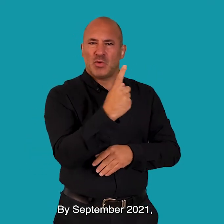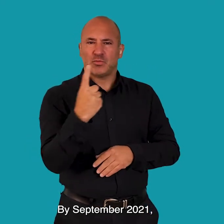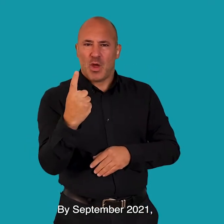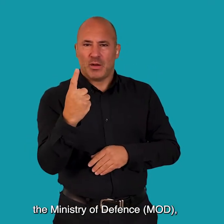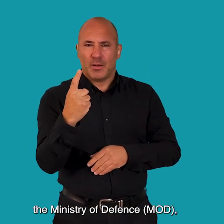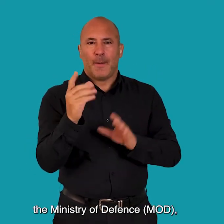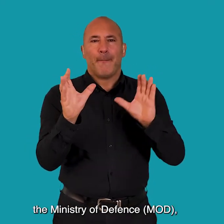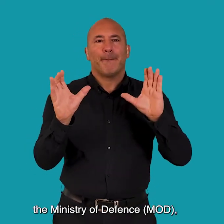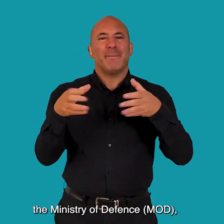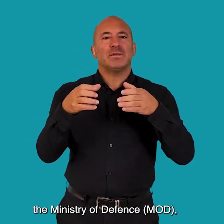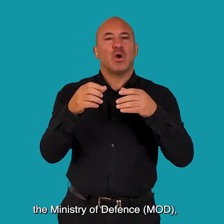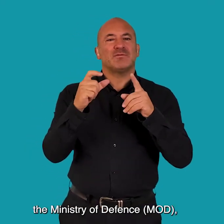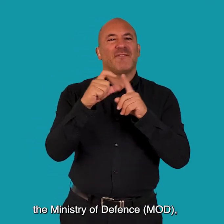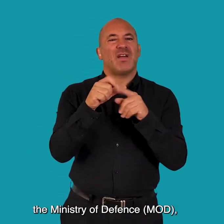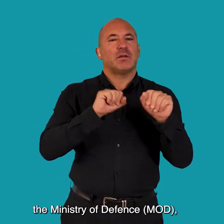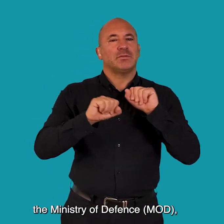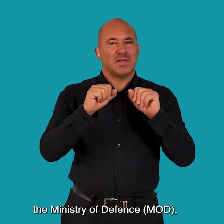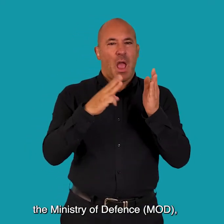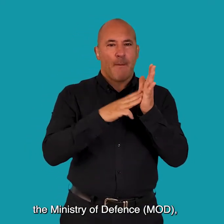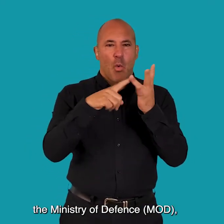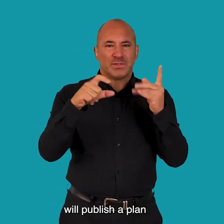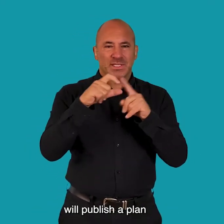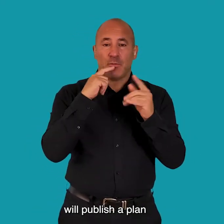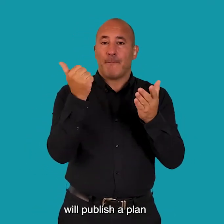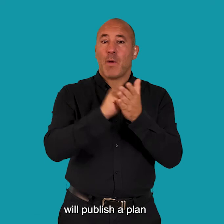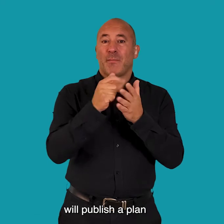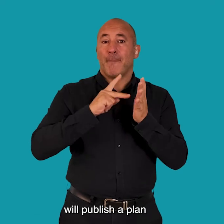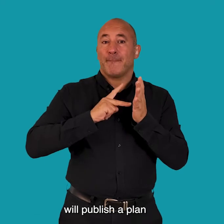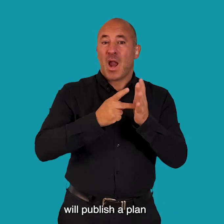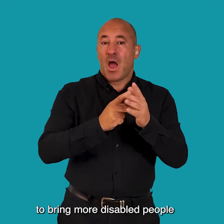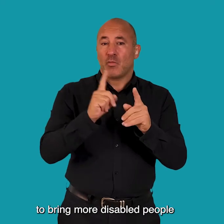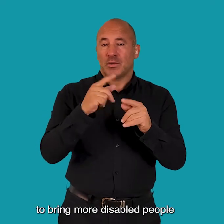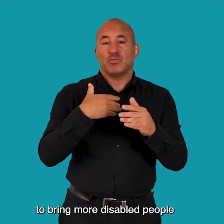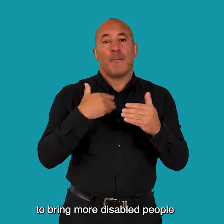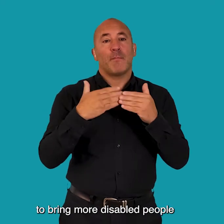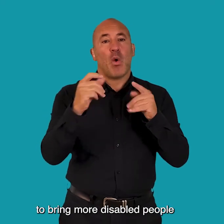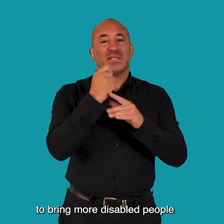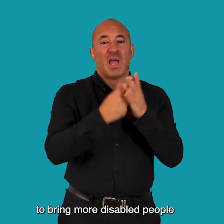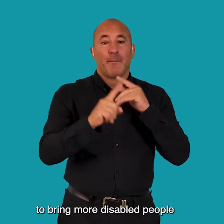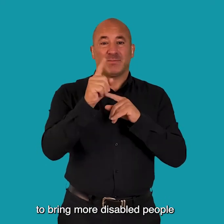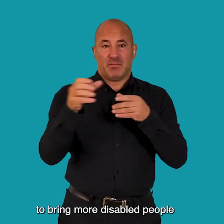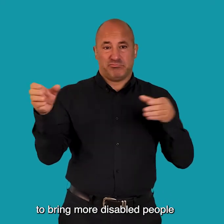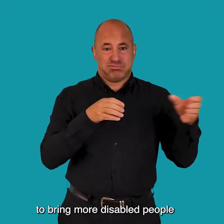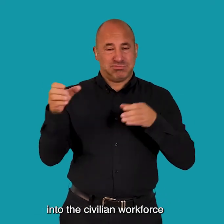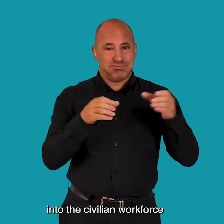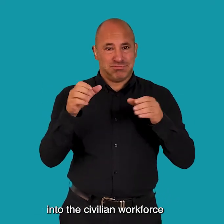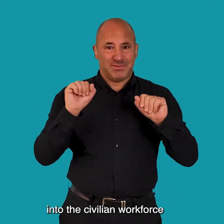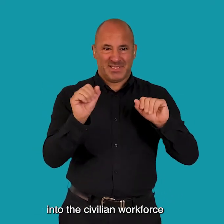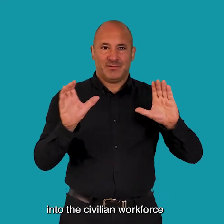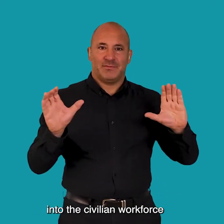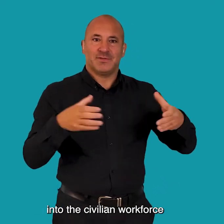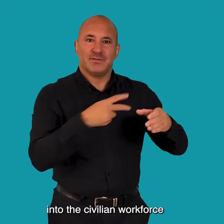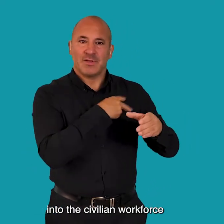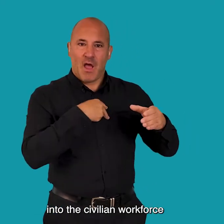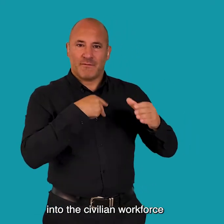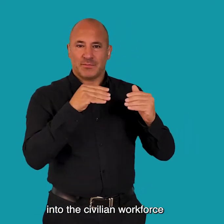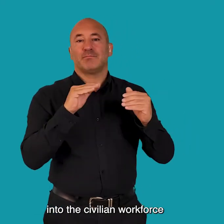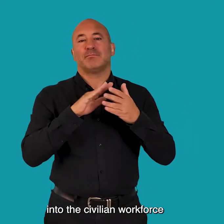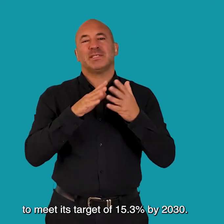the Ministry of Defence, MOD, will publish a plan to bring more disabled people into the civilian workforce to meet